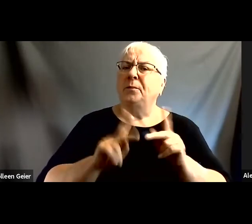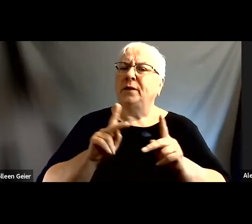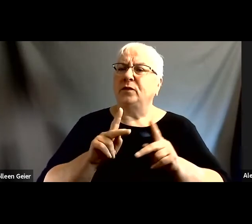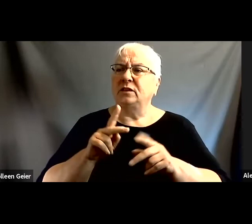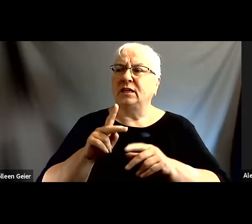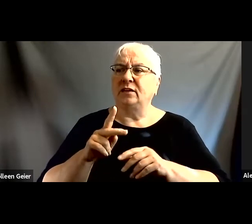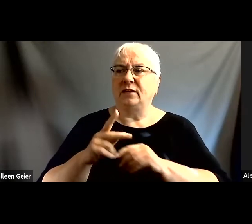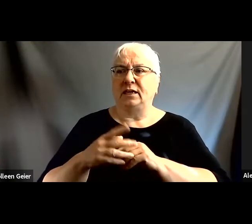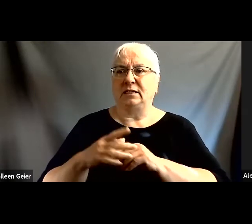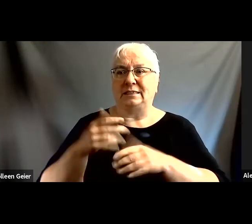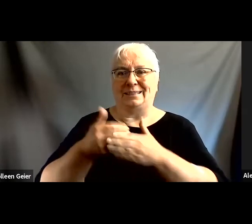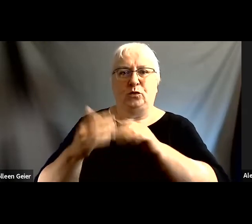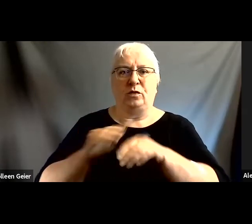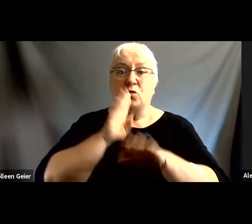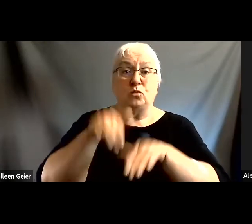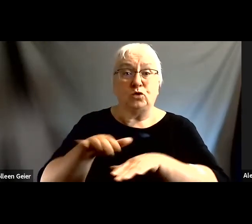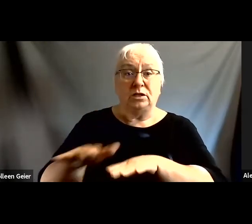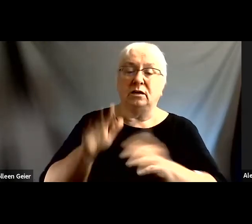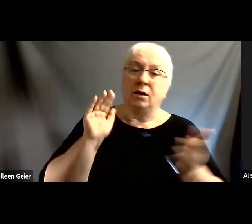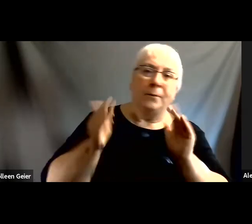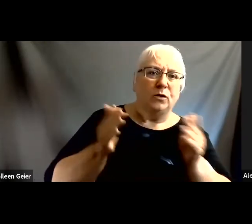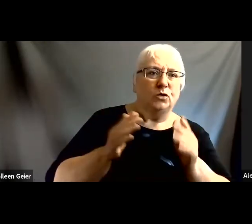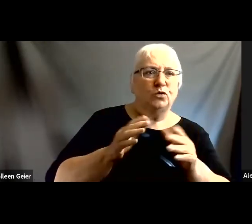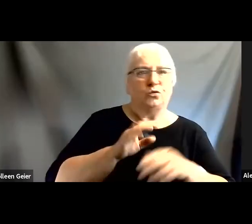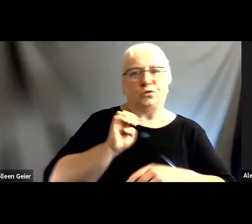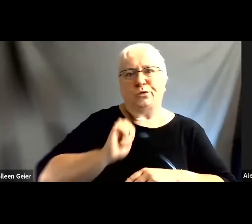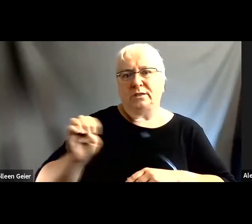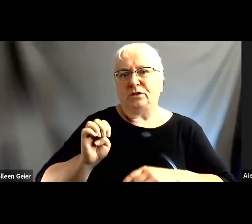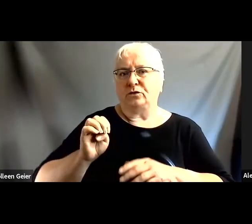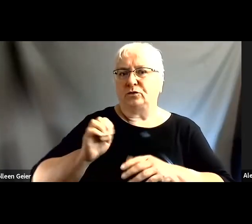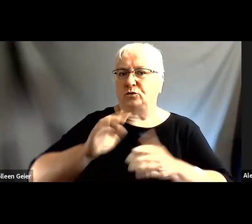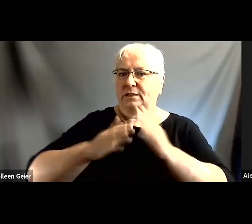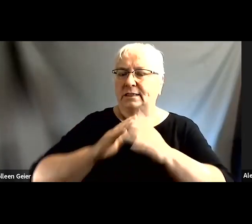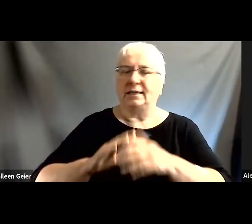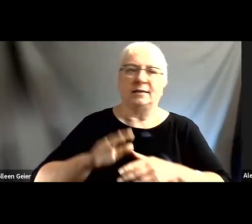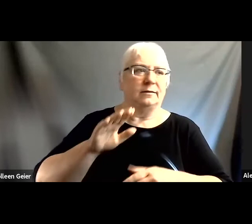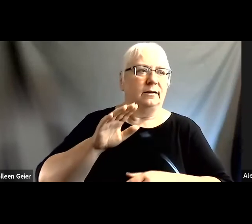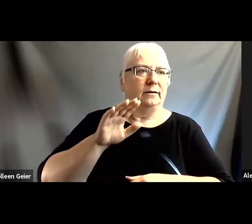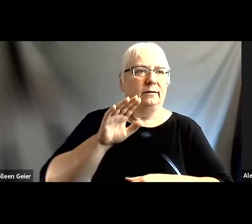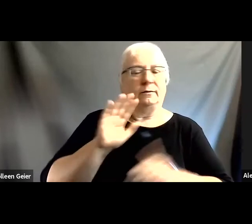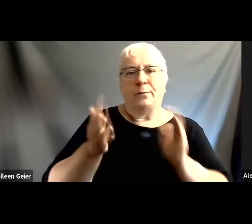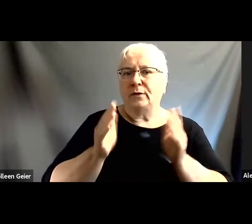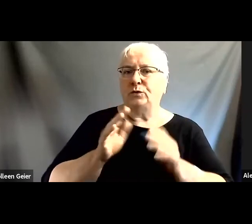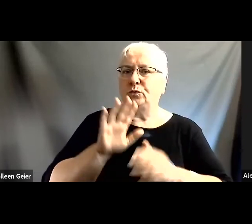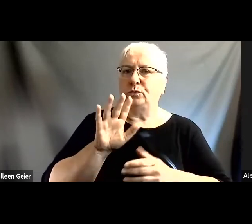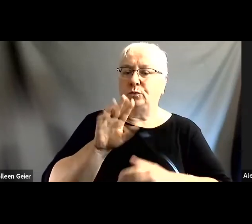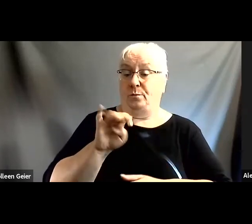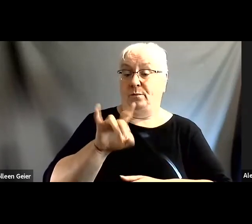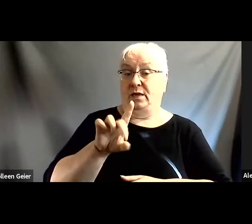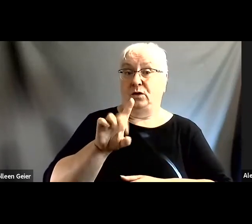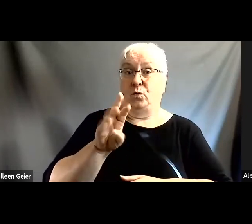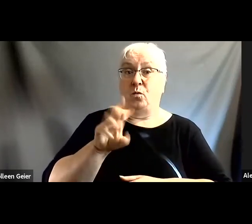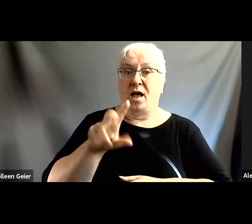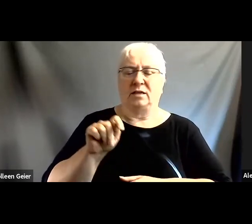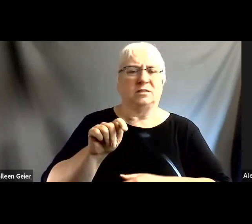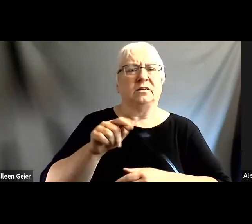states versus Midwestern states, small business owners. We've debated the effects of the virus in every